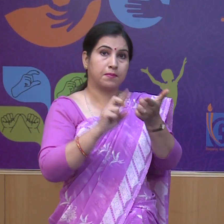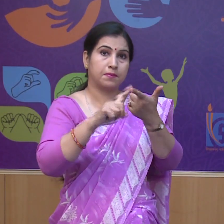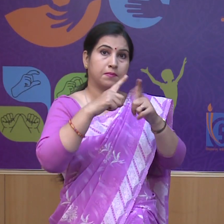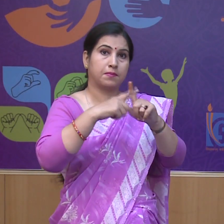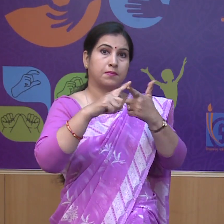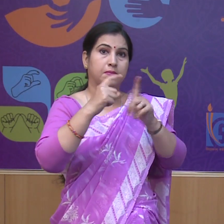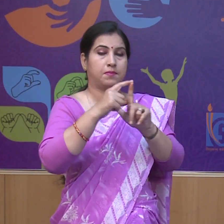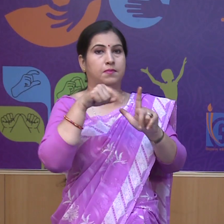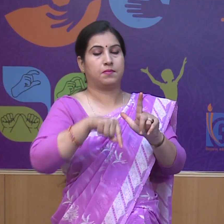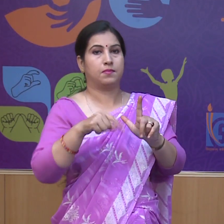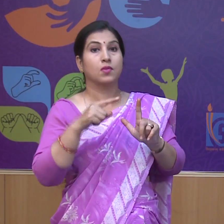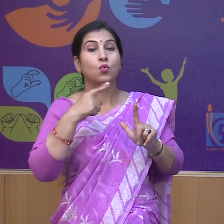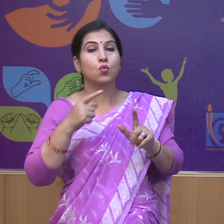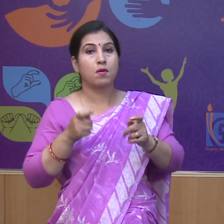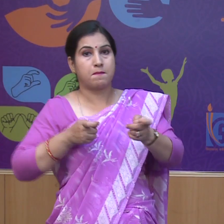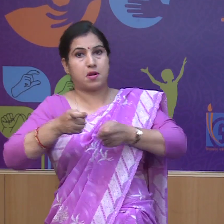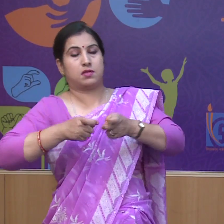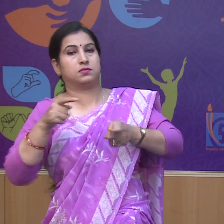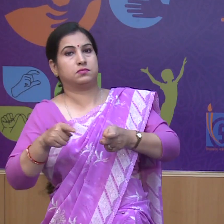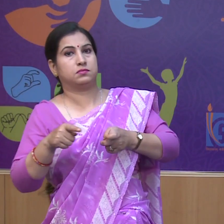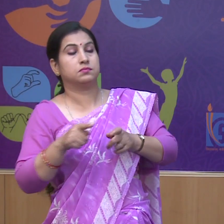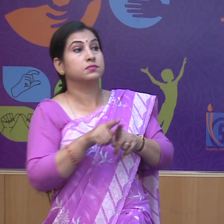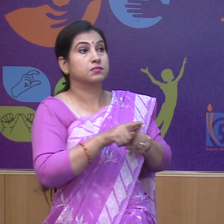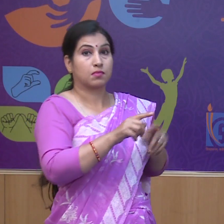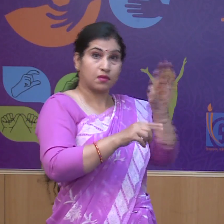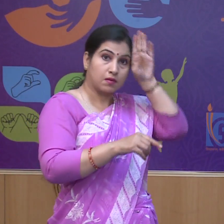and Maharaja Dalip Singh,